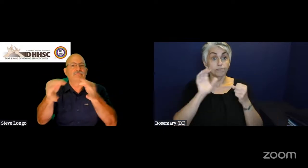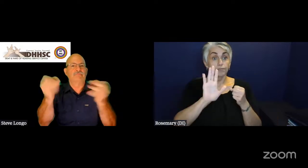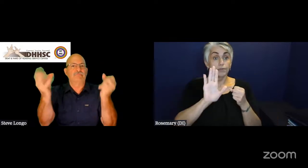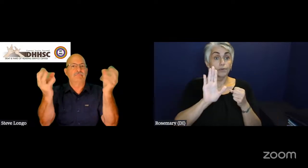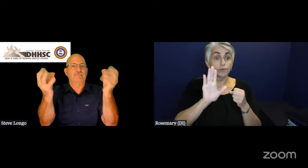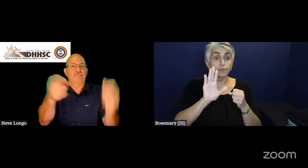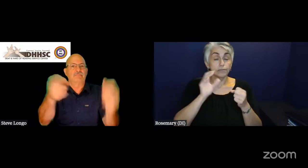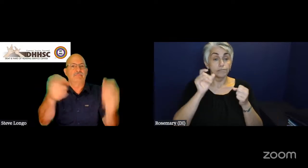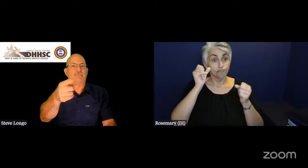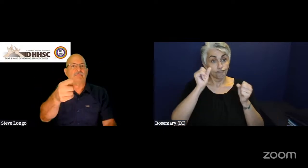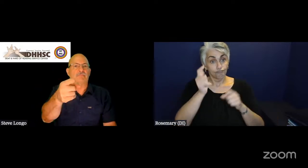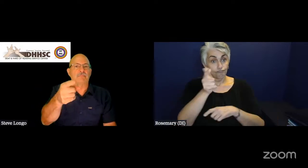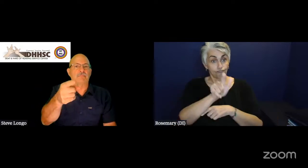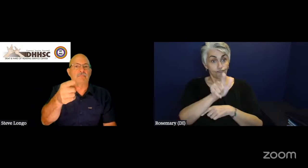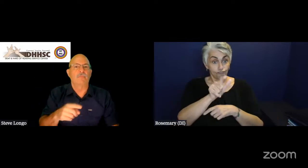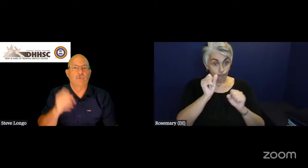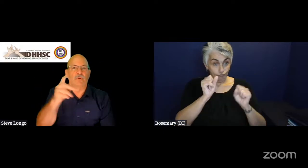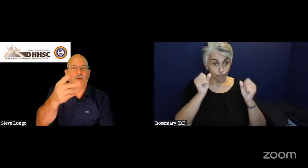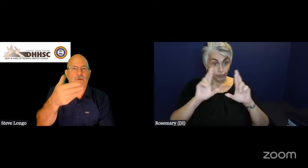Nicole, do you want to,